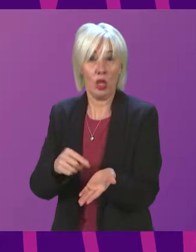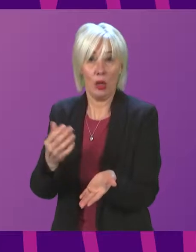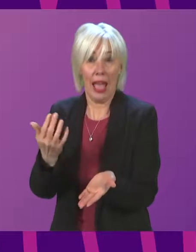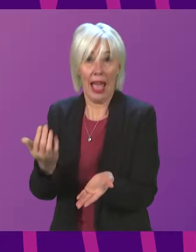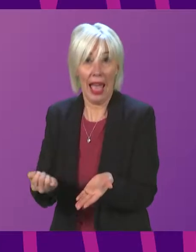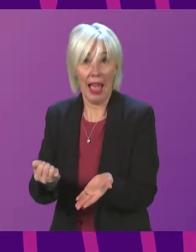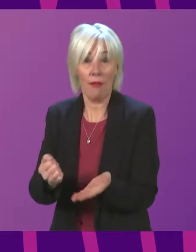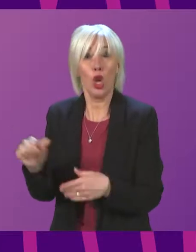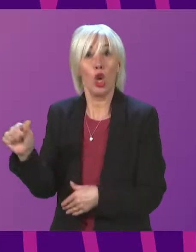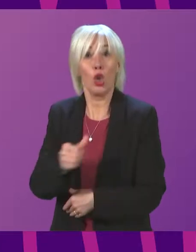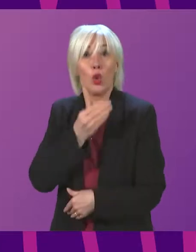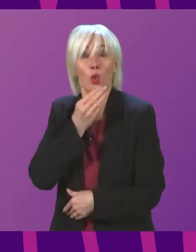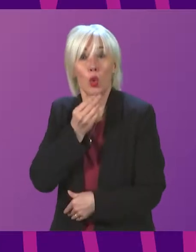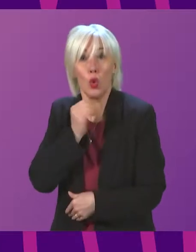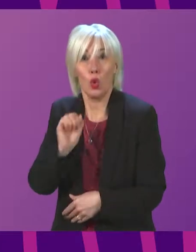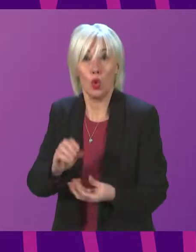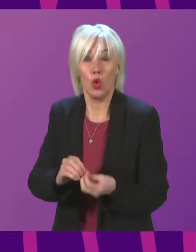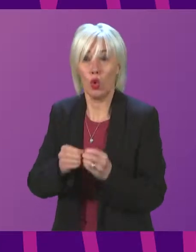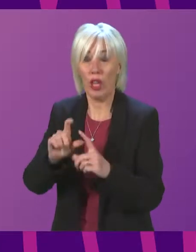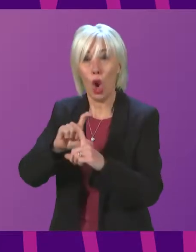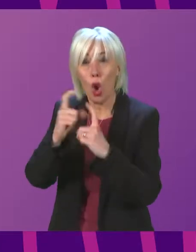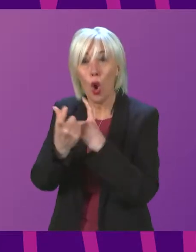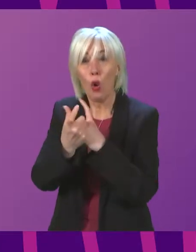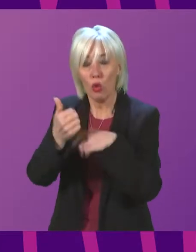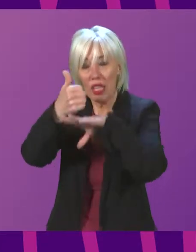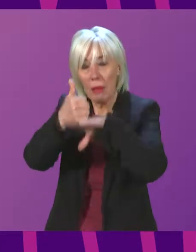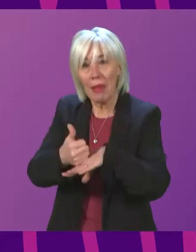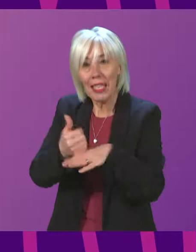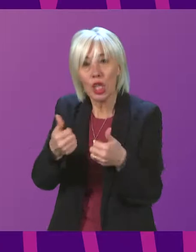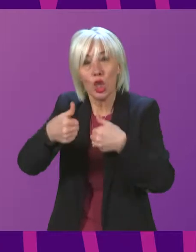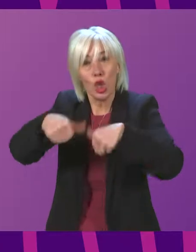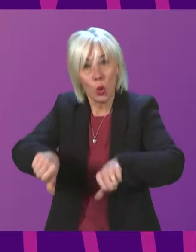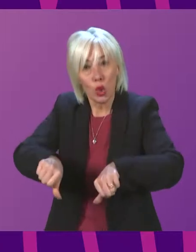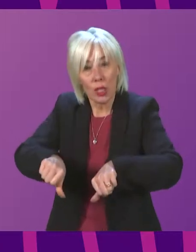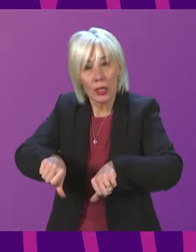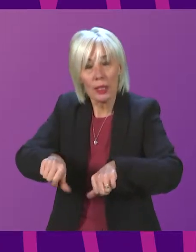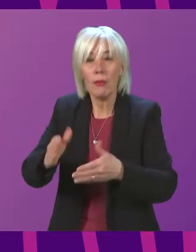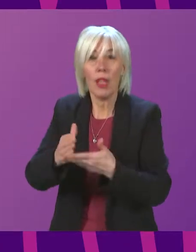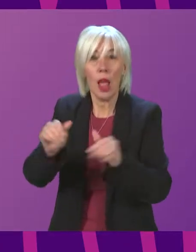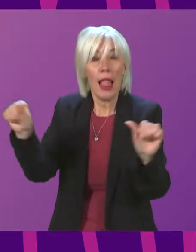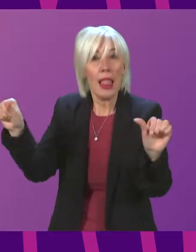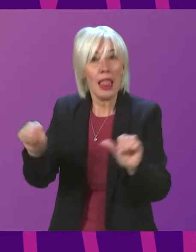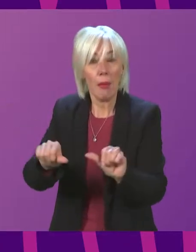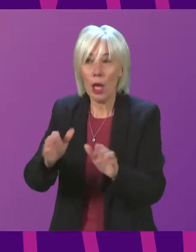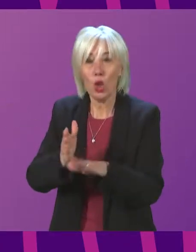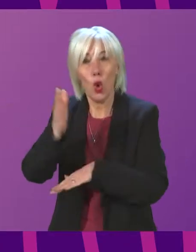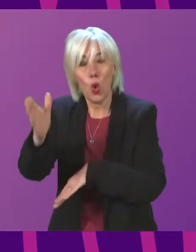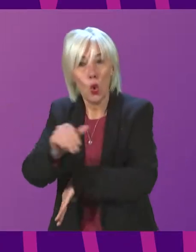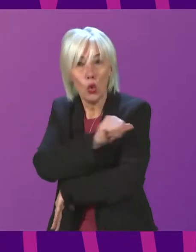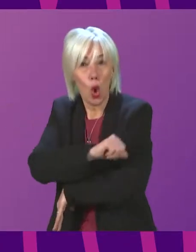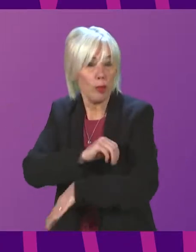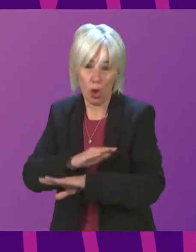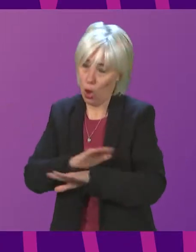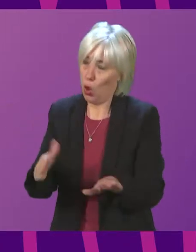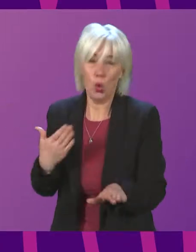should be used to design community-based solutions that negate or limit future hospital use and out-of-country